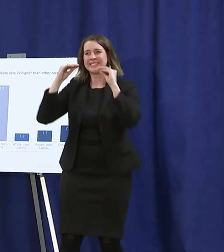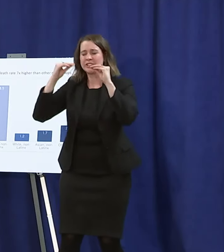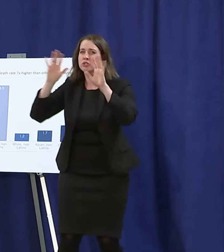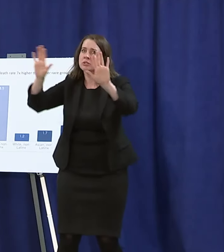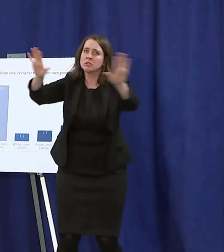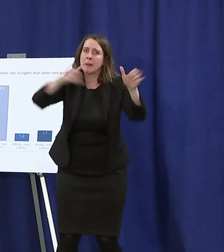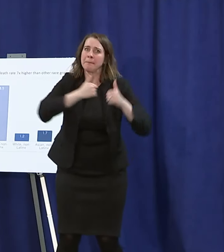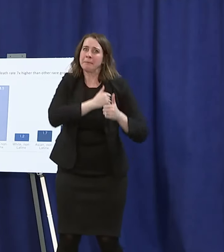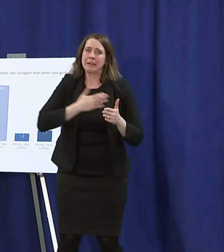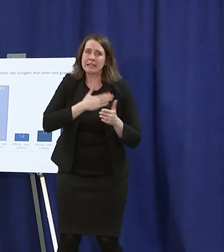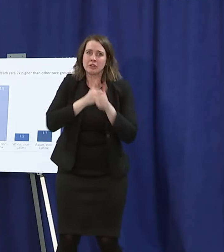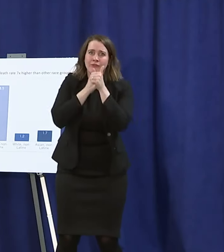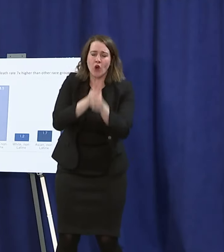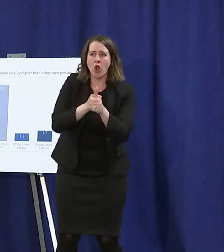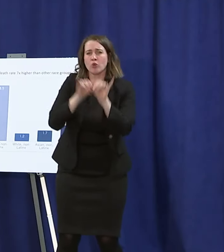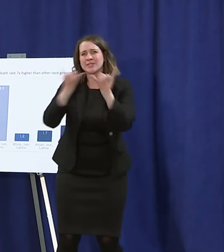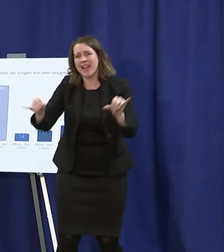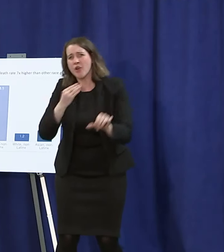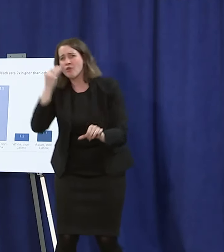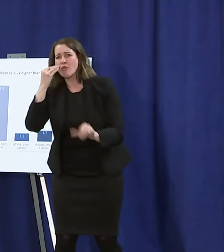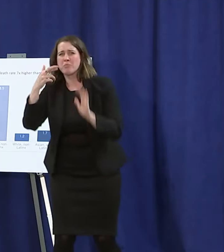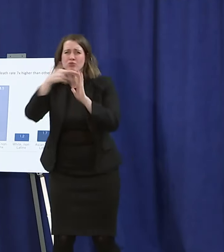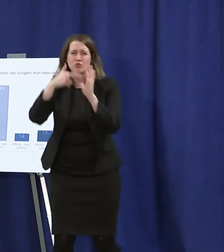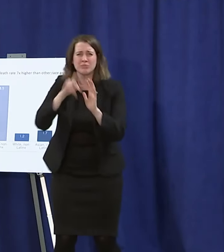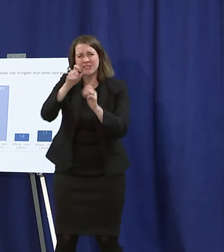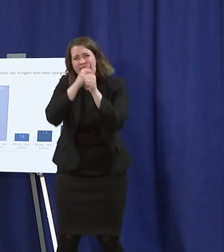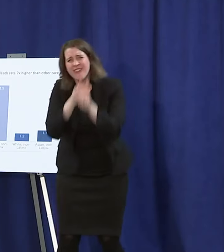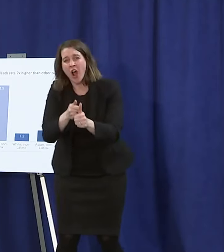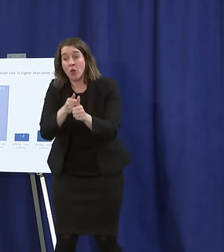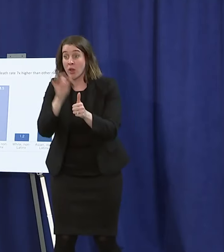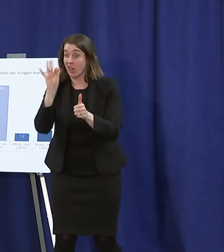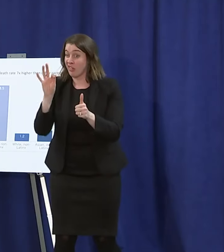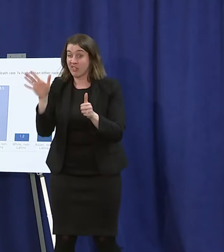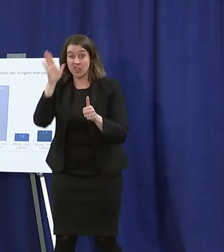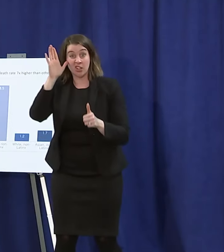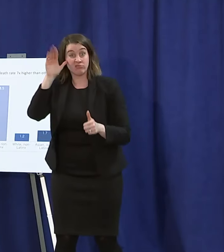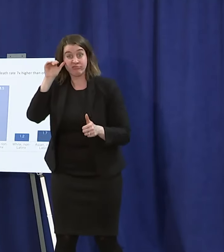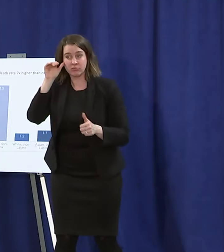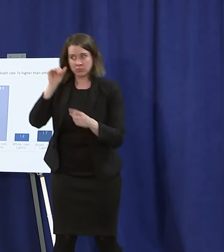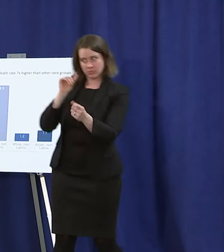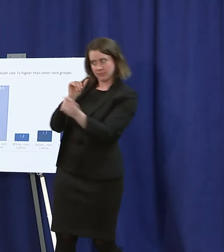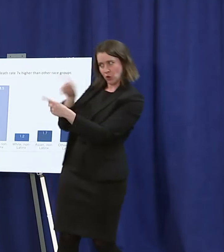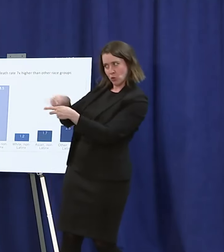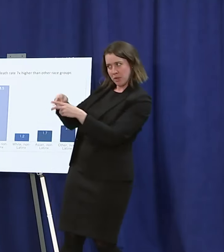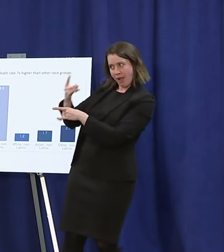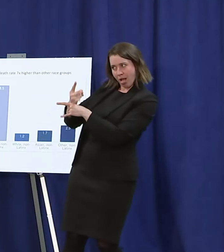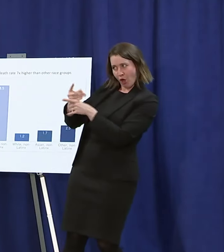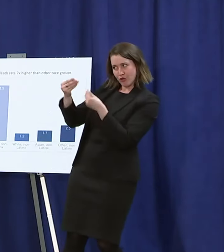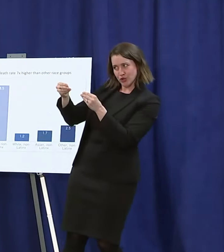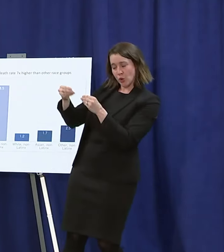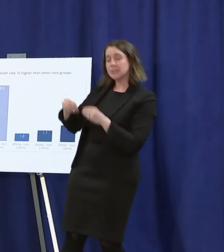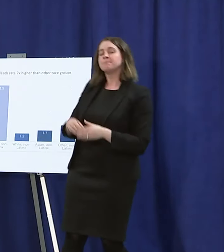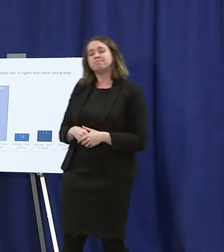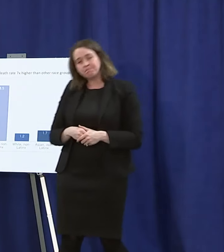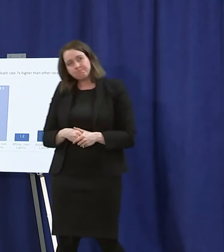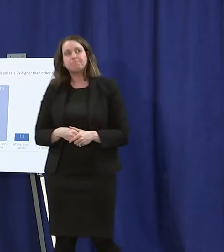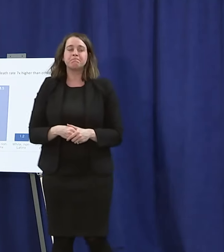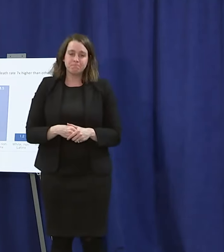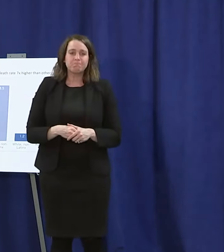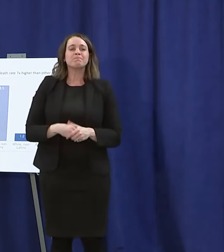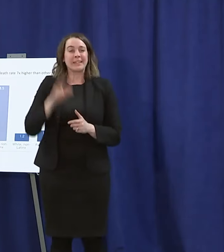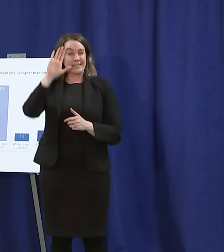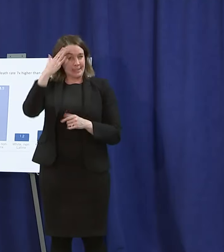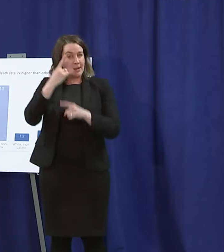compliance, but if we can't get that, then we'll take some additional steps. And there may, I'm sorry? Are you talking about liquor stores? Liquor stores are definitely an area